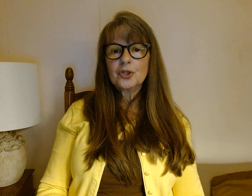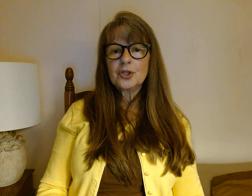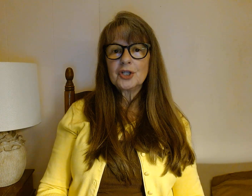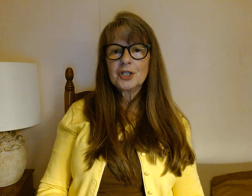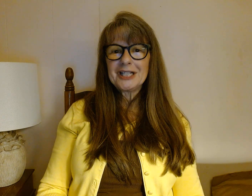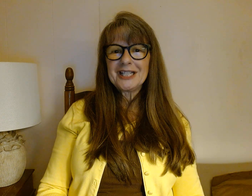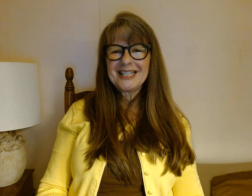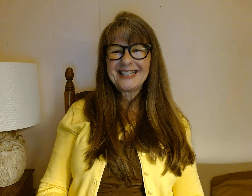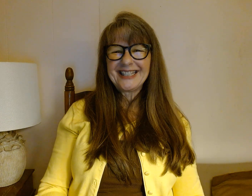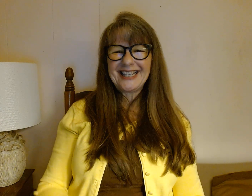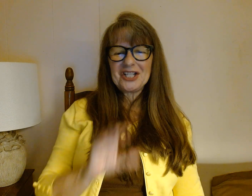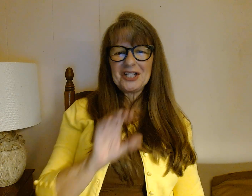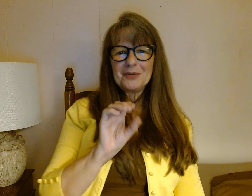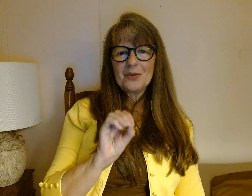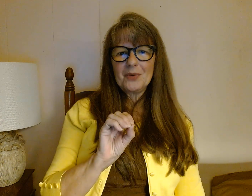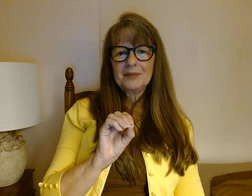ouch. Because she was going,